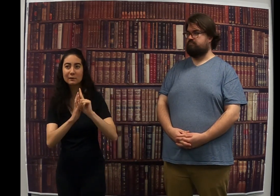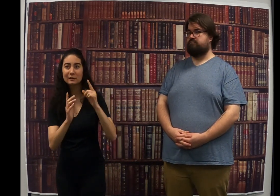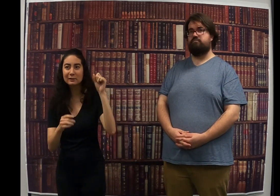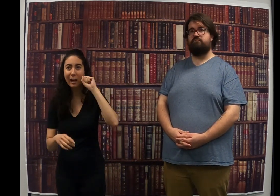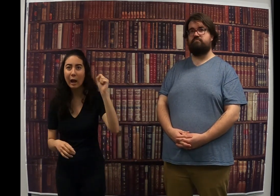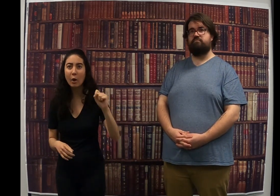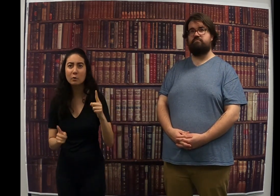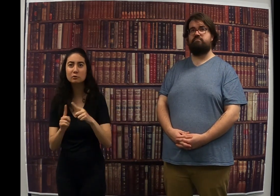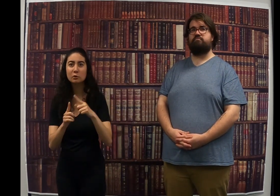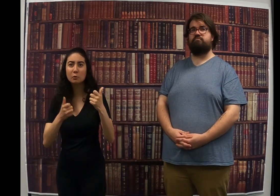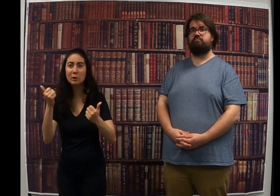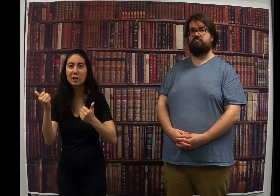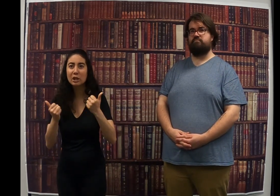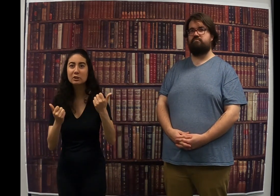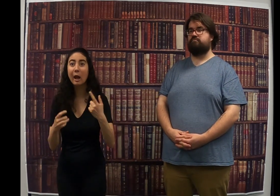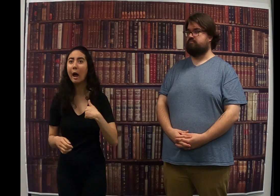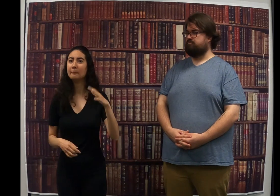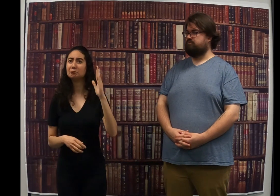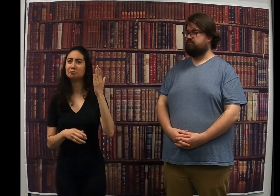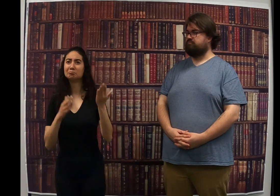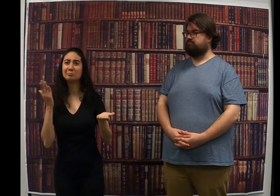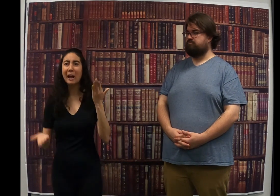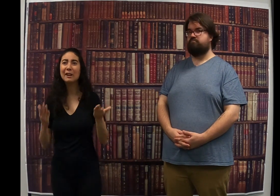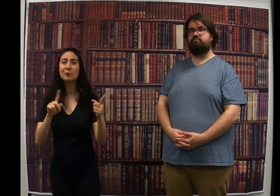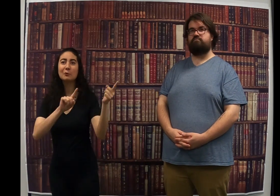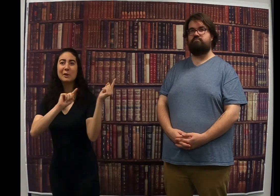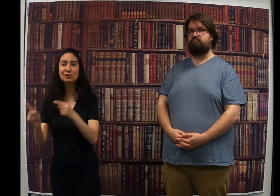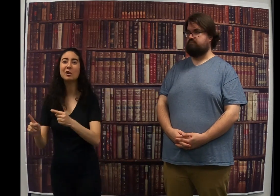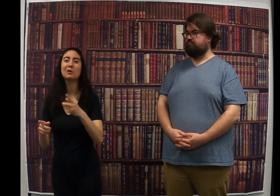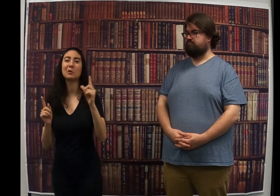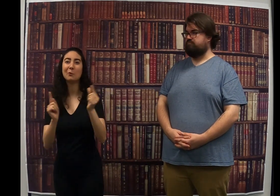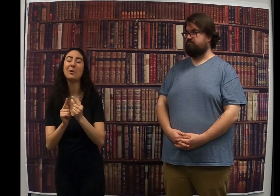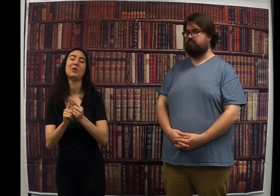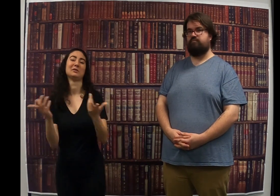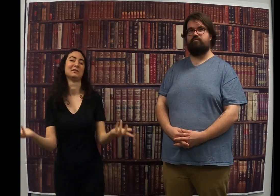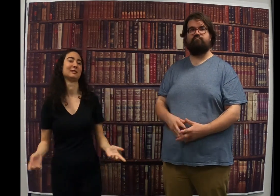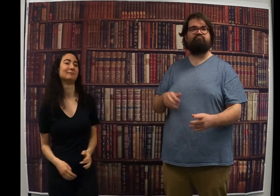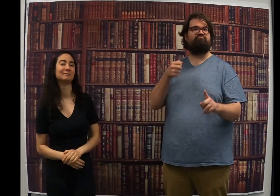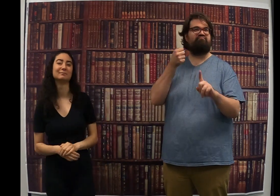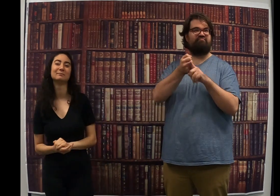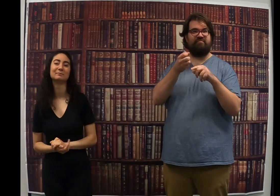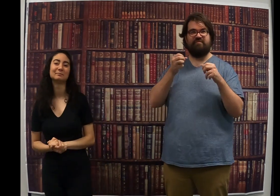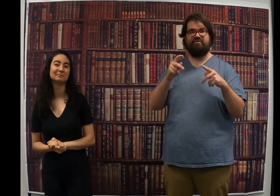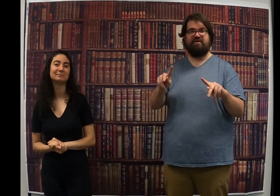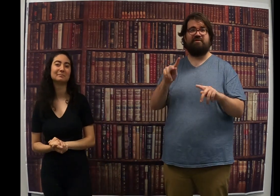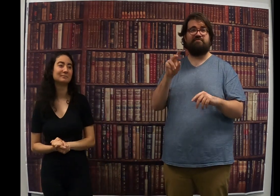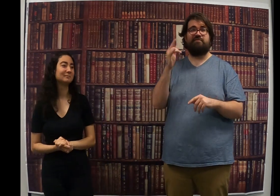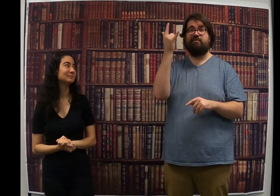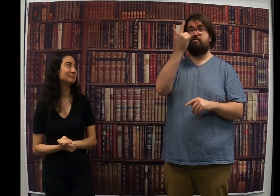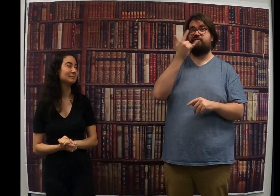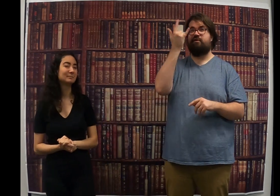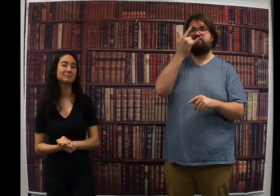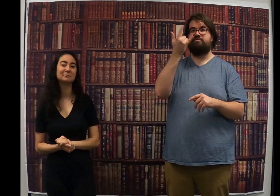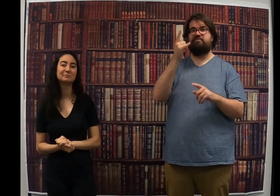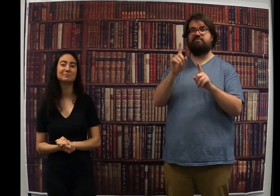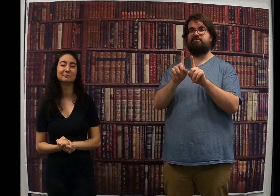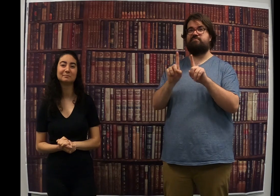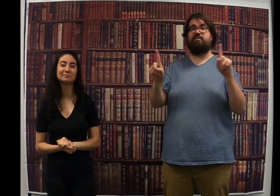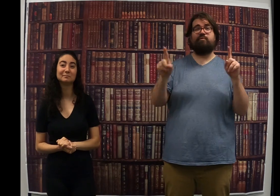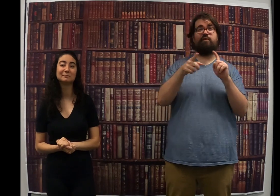To wait for sounds to which I may return words." By chance, Narcissus, separated from